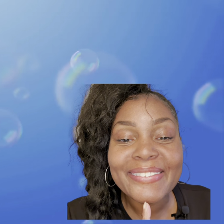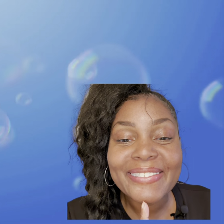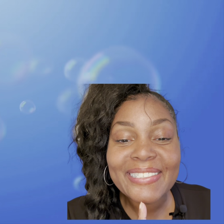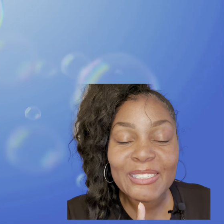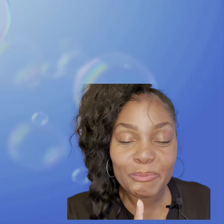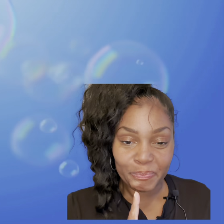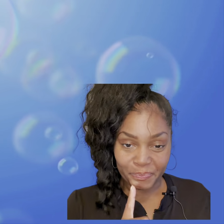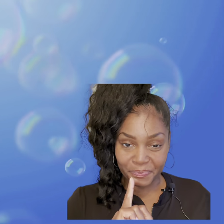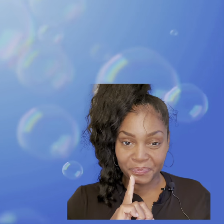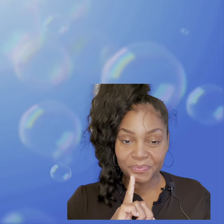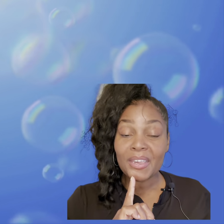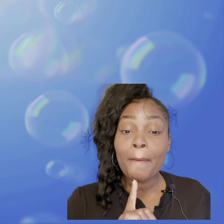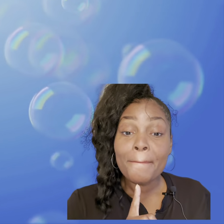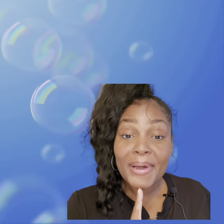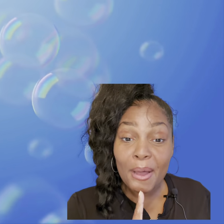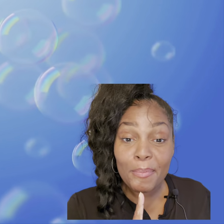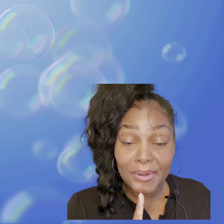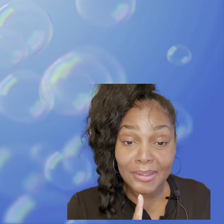Bubbles.